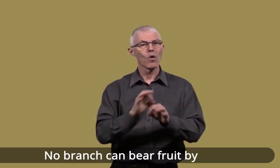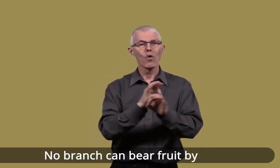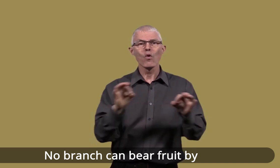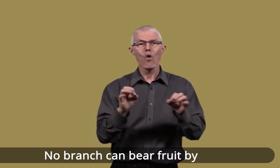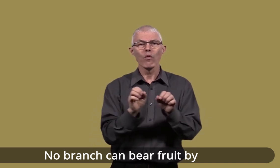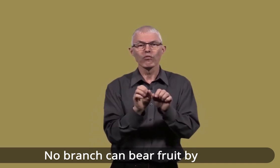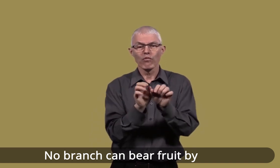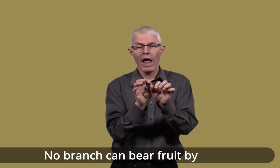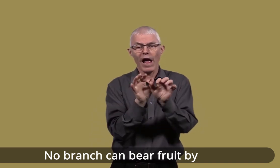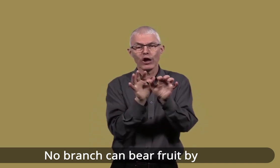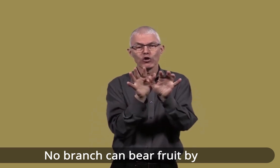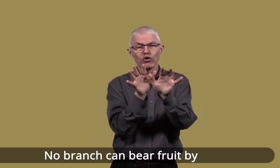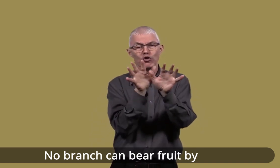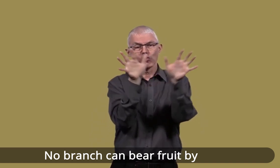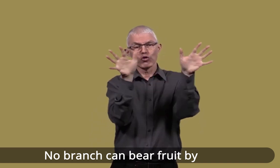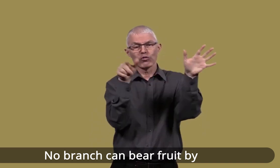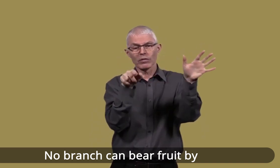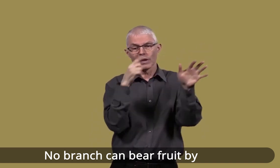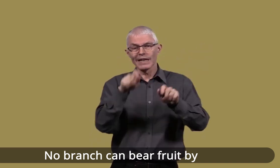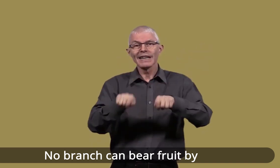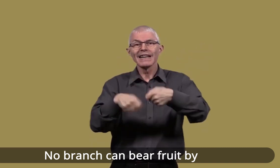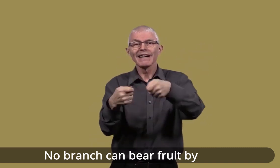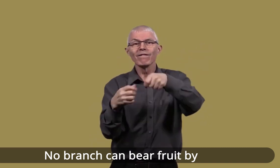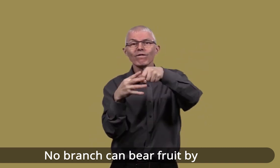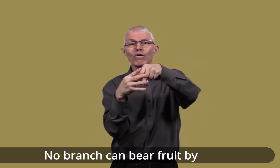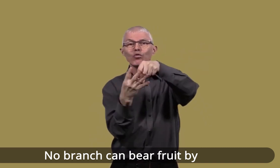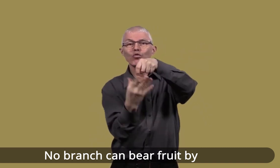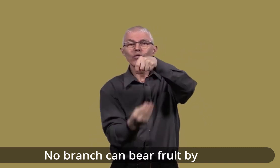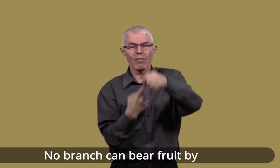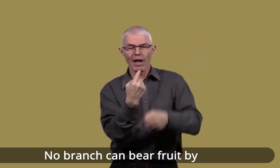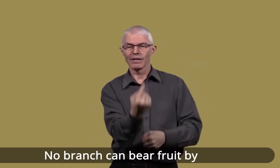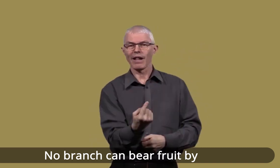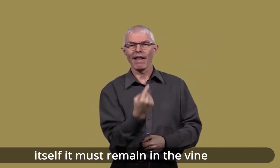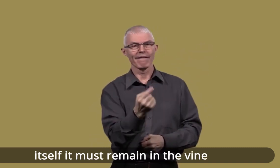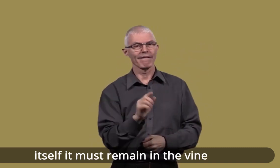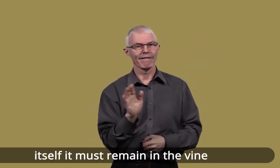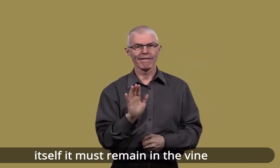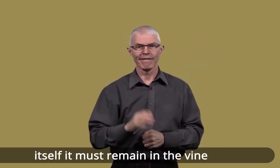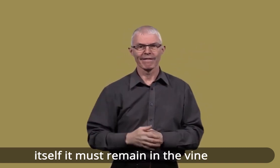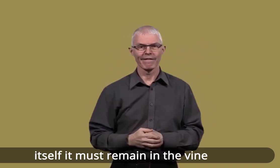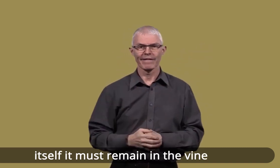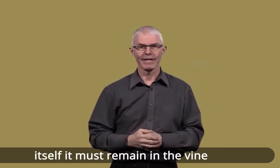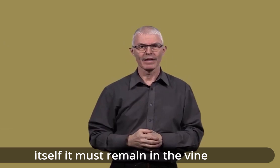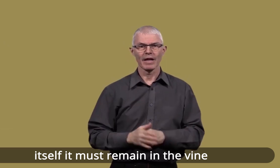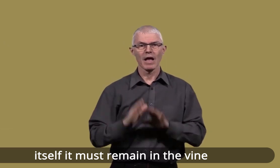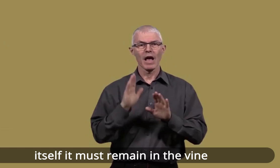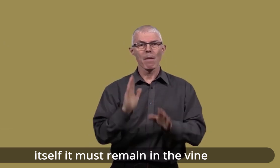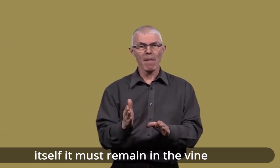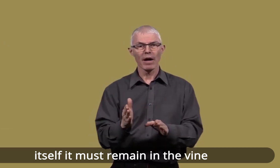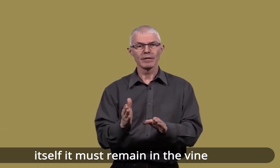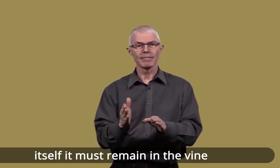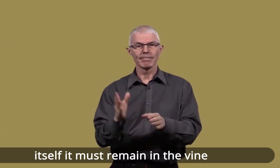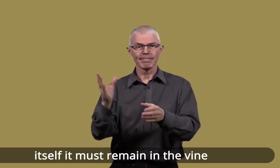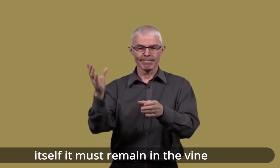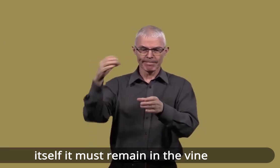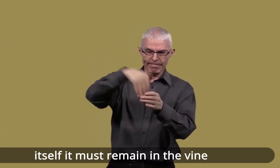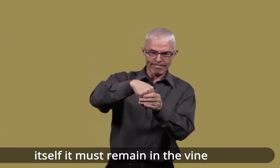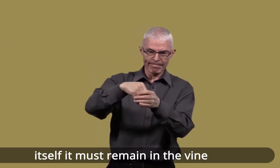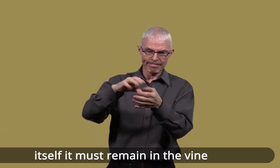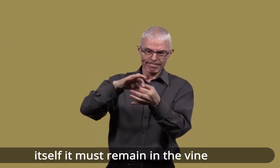branch can bear fruit by itself. It must remain in